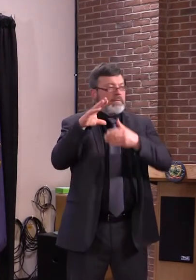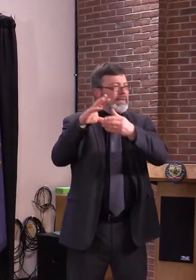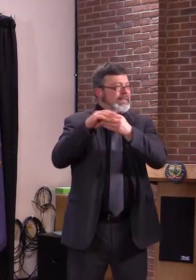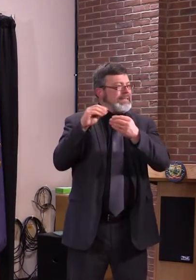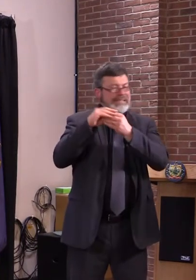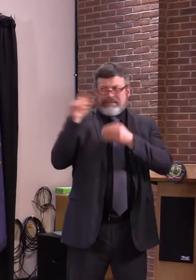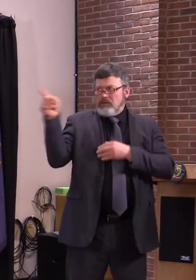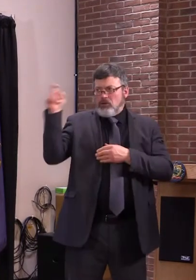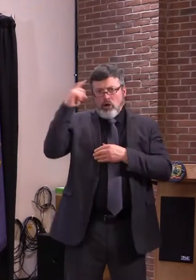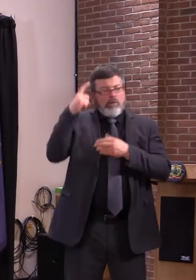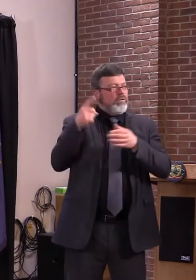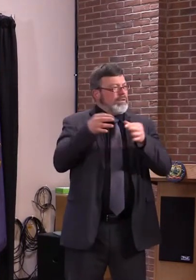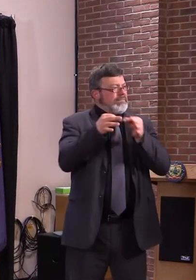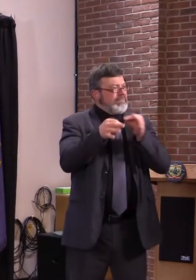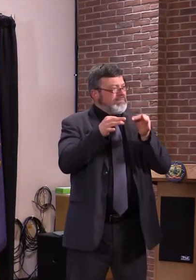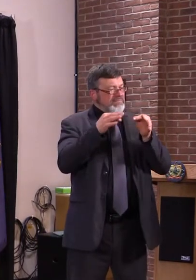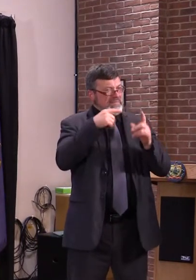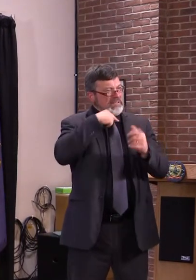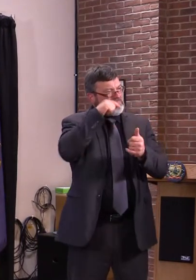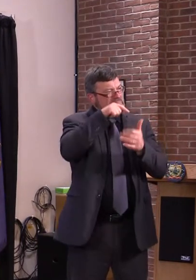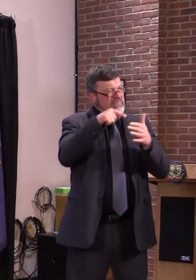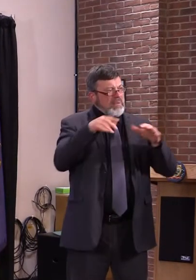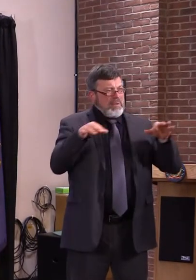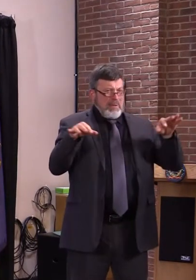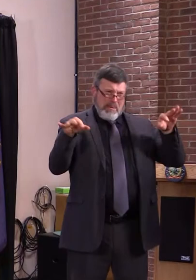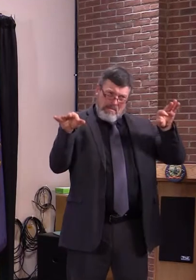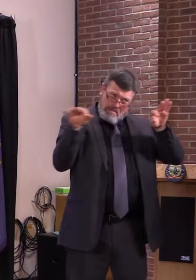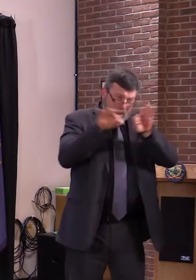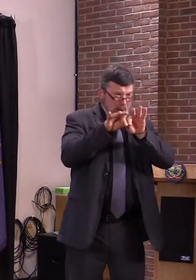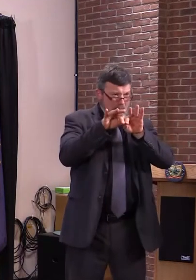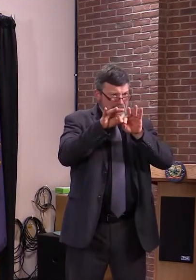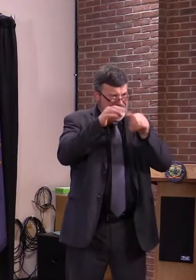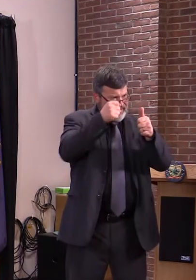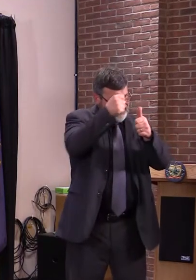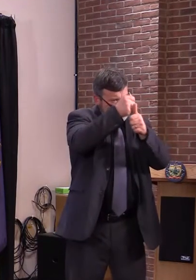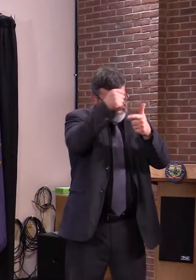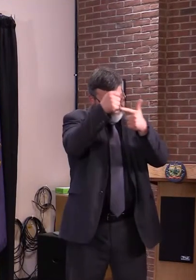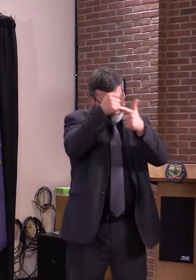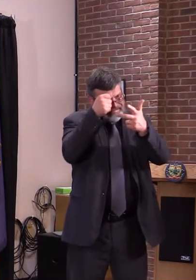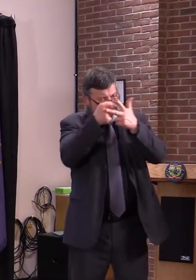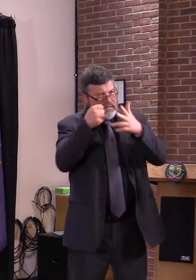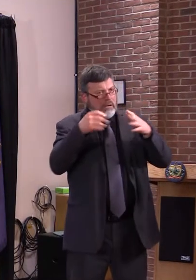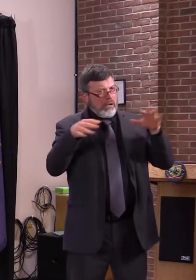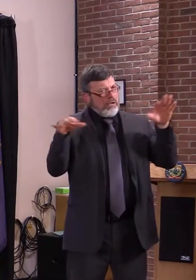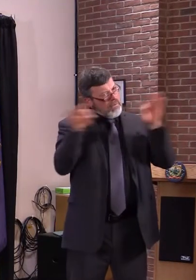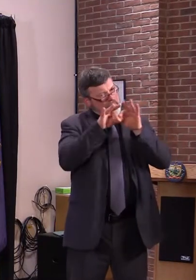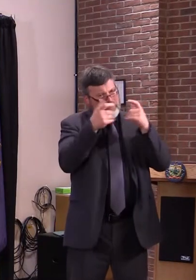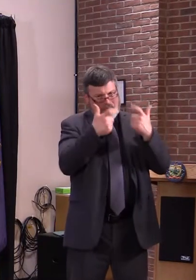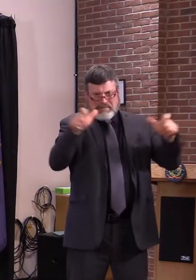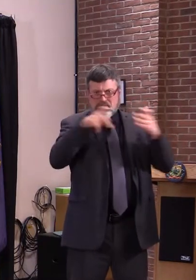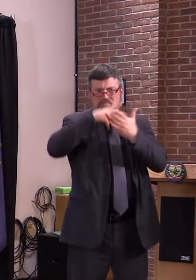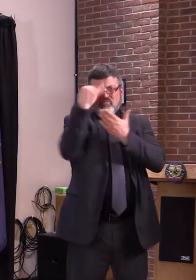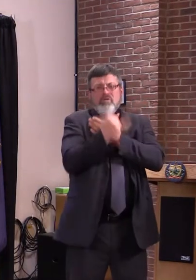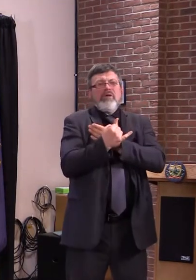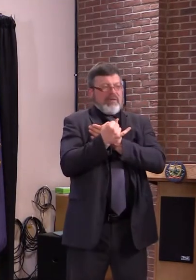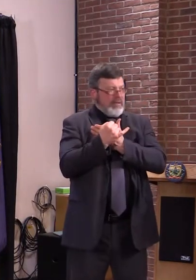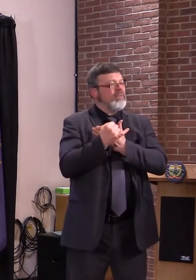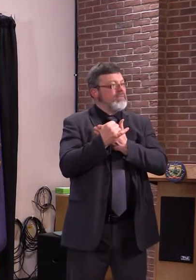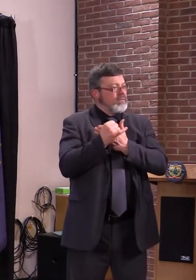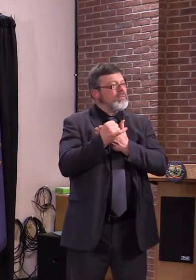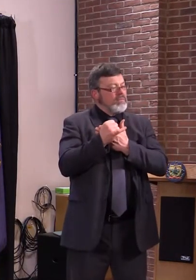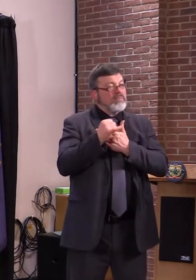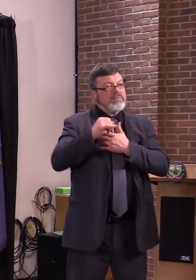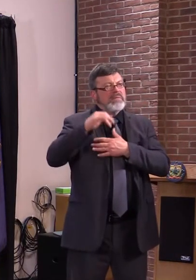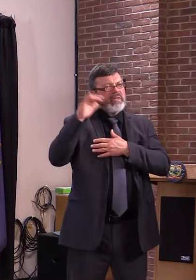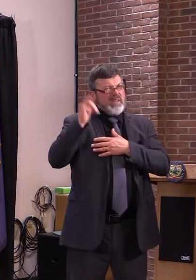than ever to invest wisely in the BAA, to make the most of the historic level of federal recovery